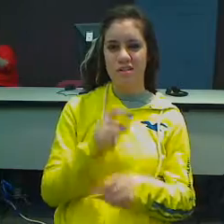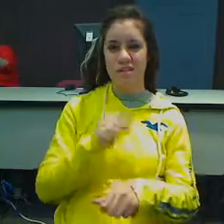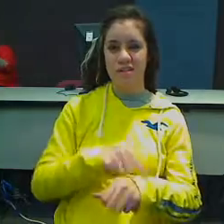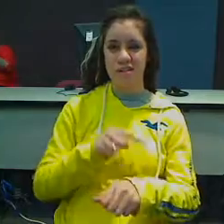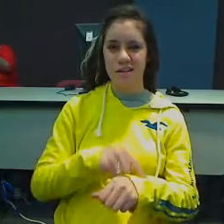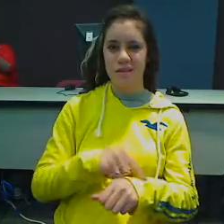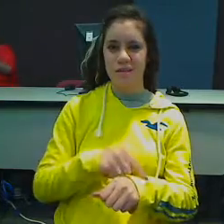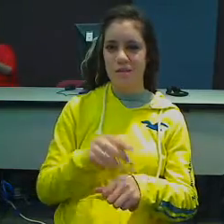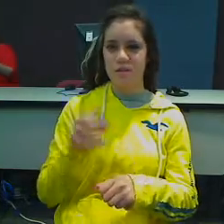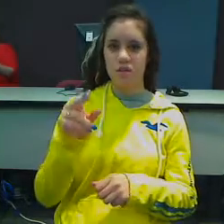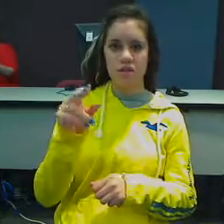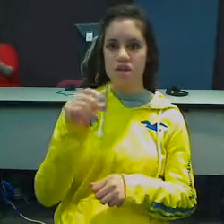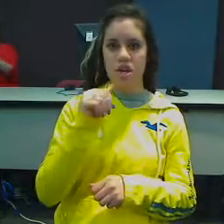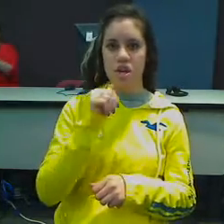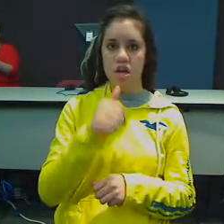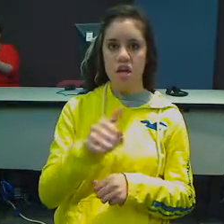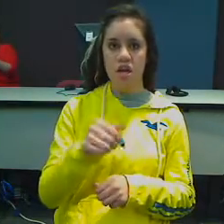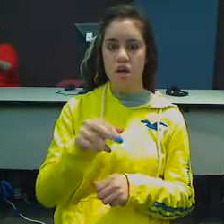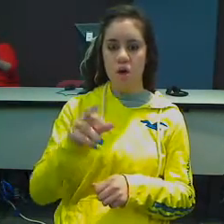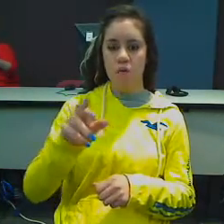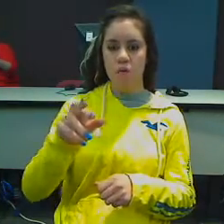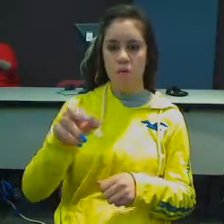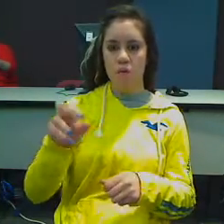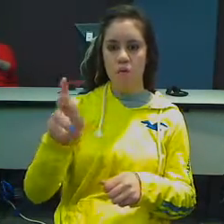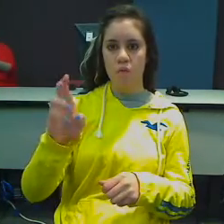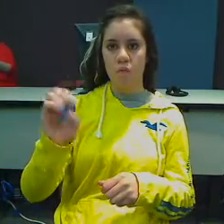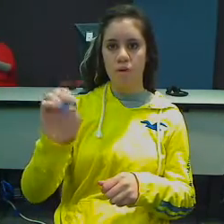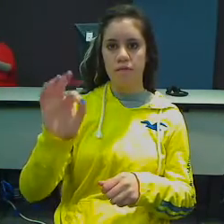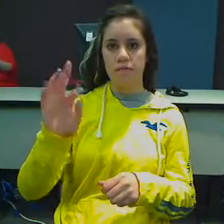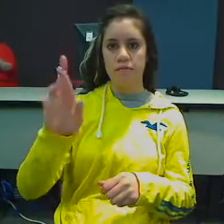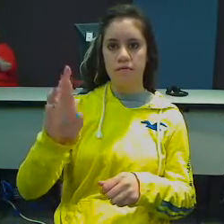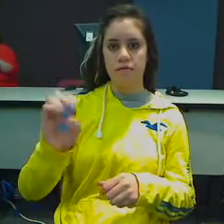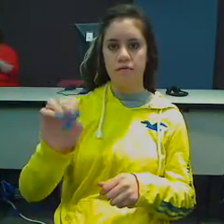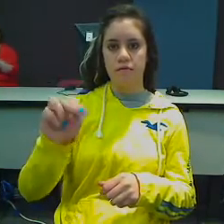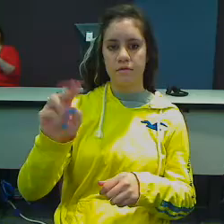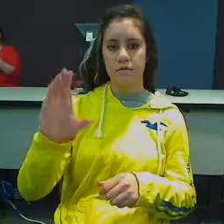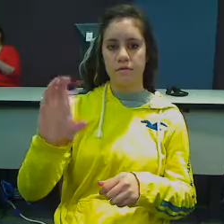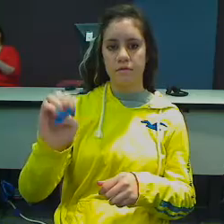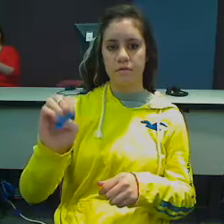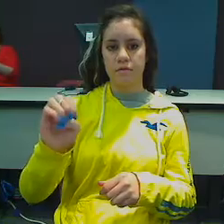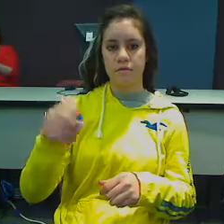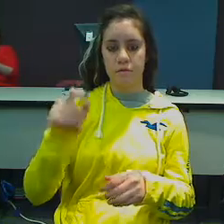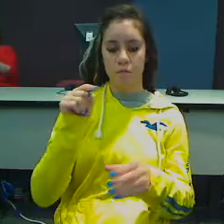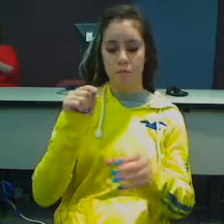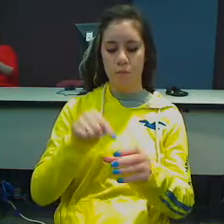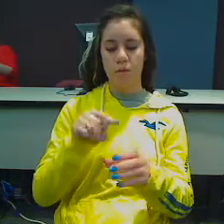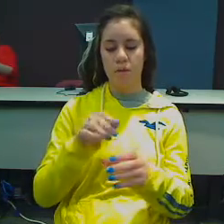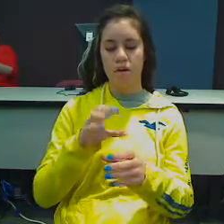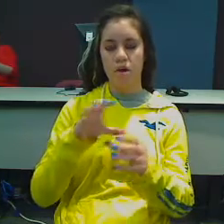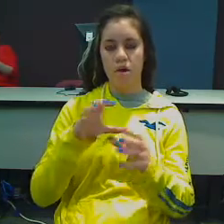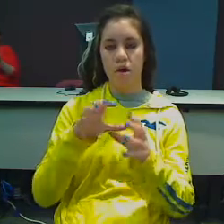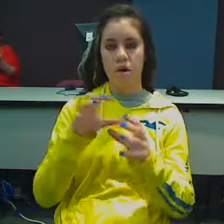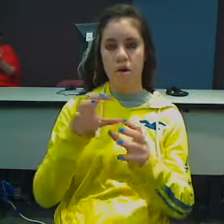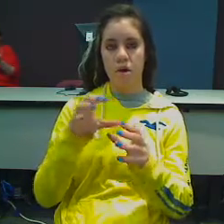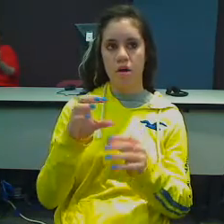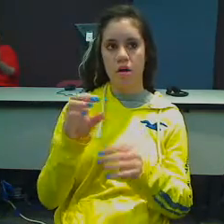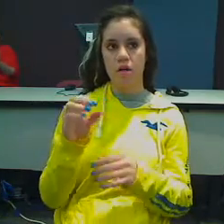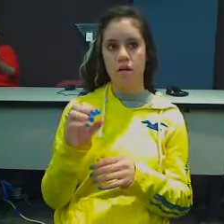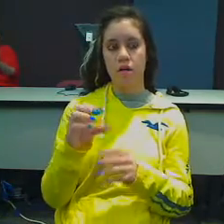locate things, we almost always start from some known location, frequently where we